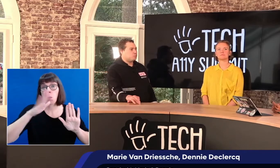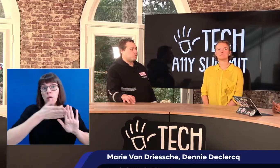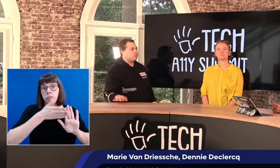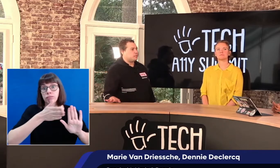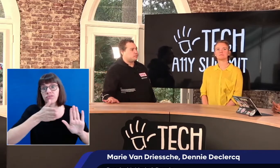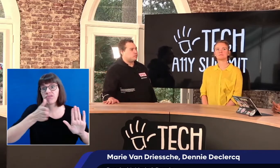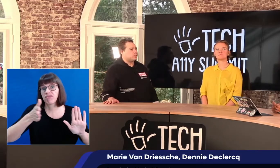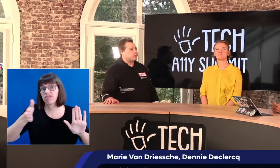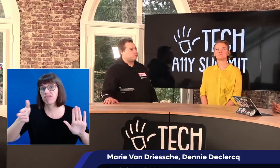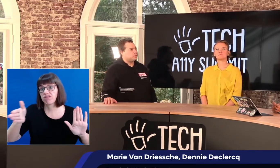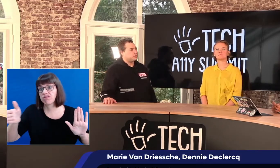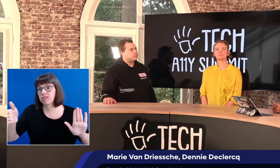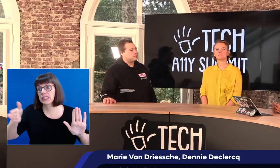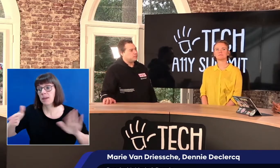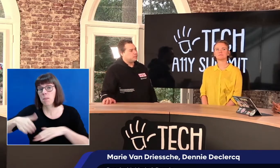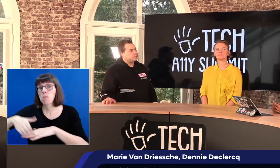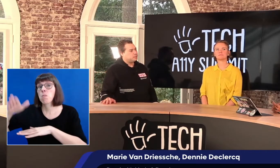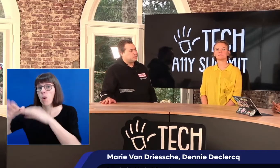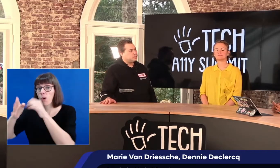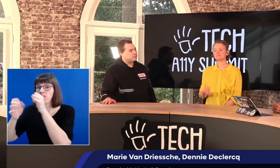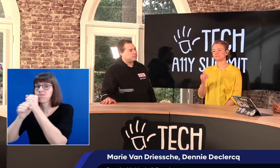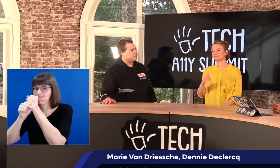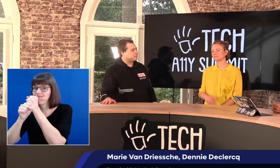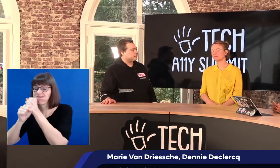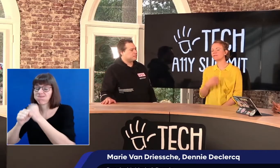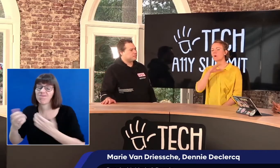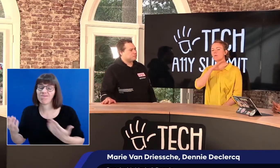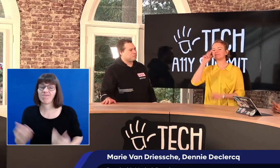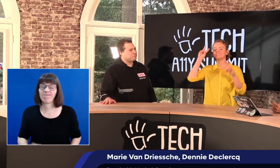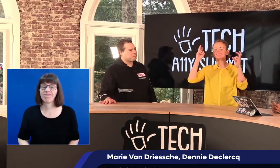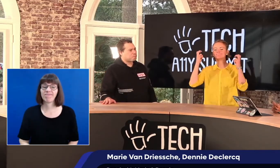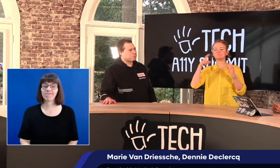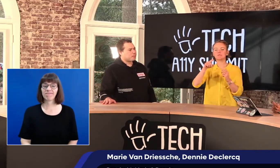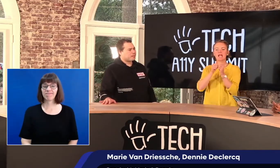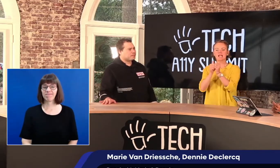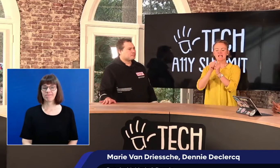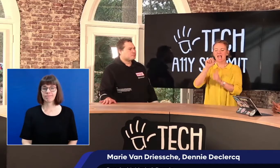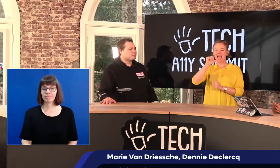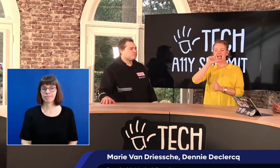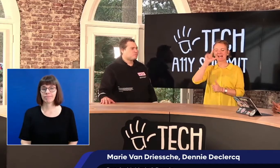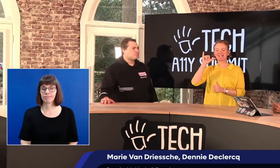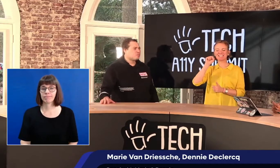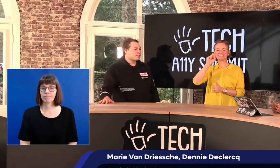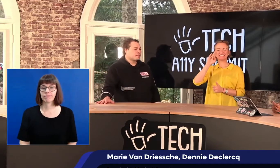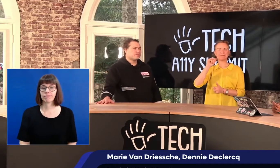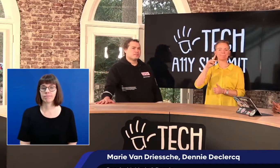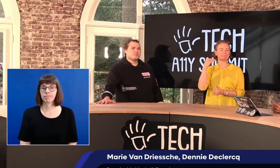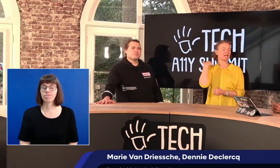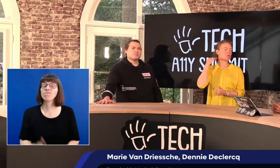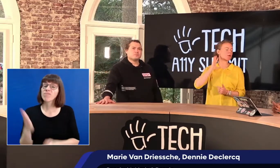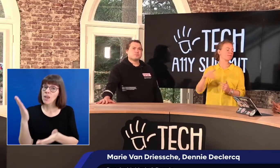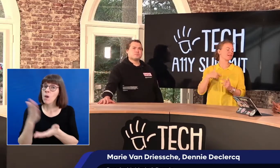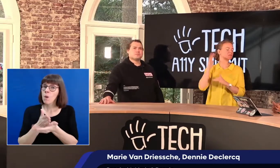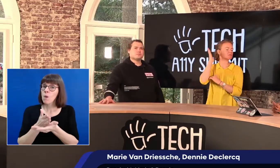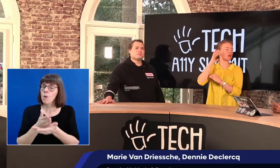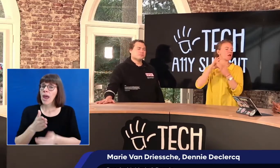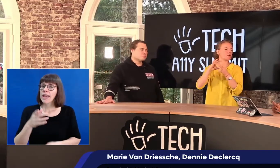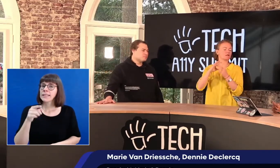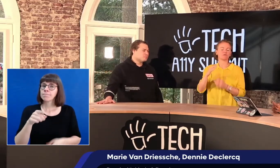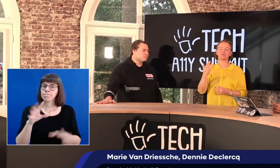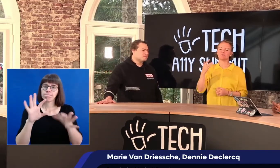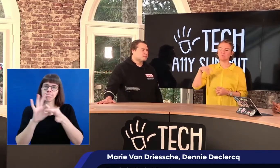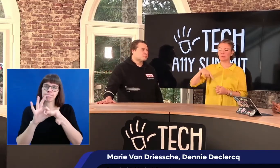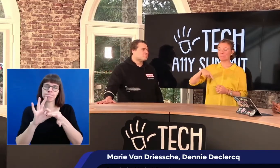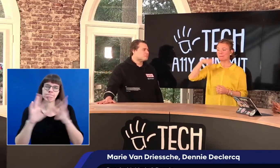more taboo it is, or it can be. Right. And also, if we talk about allyship,